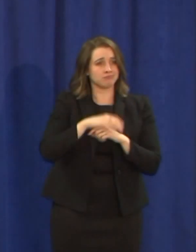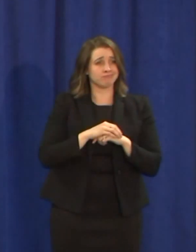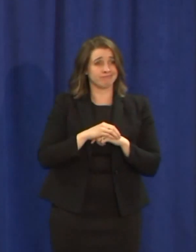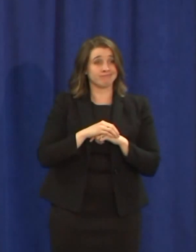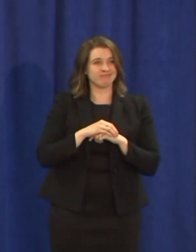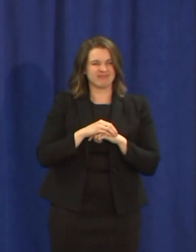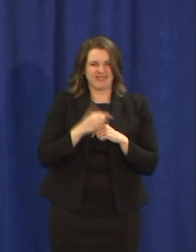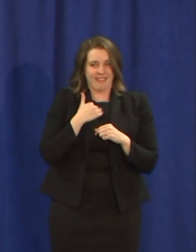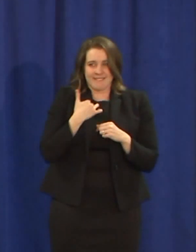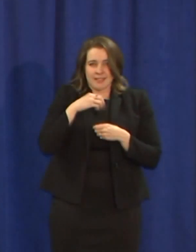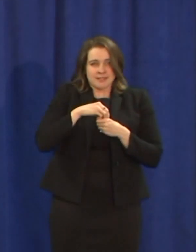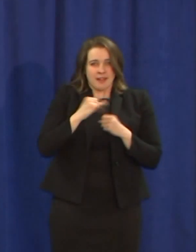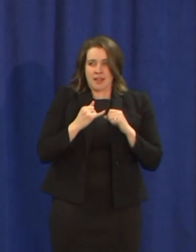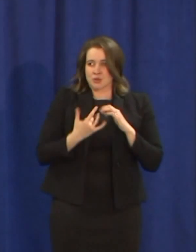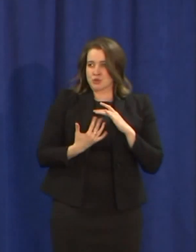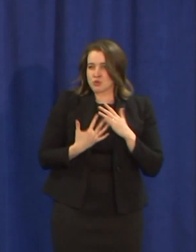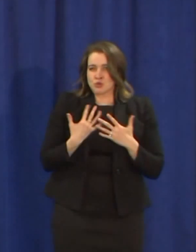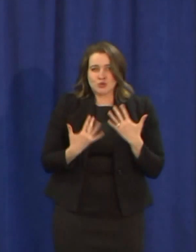in my bones.